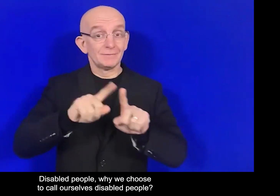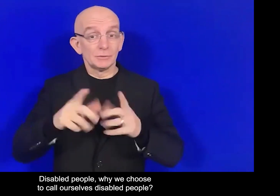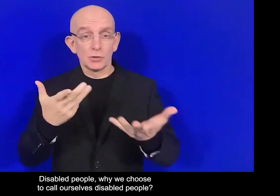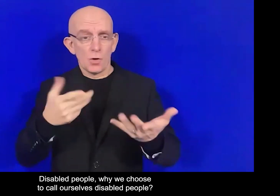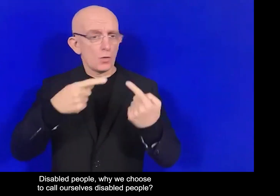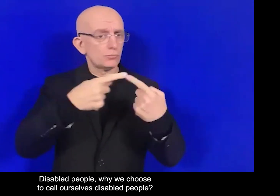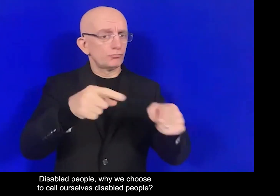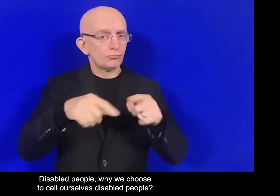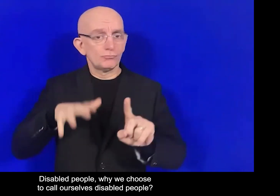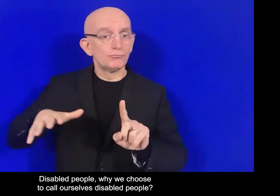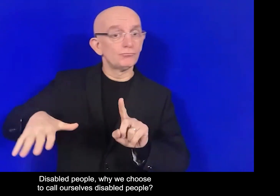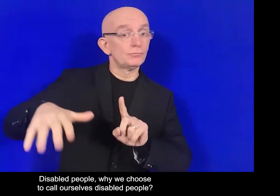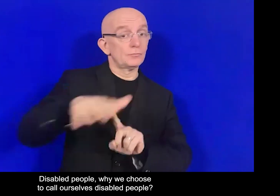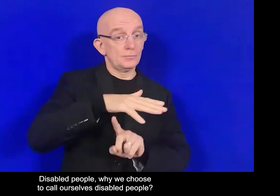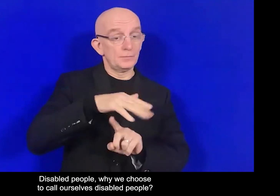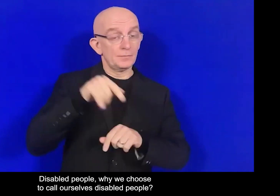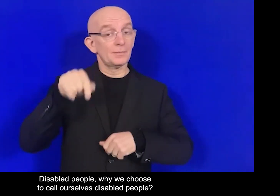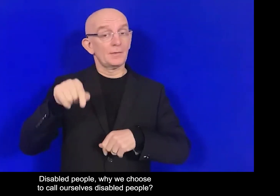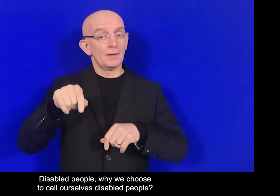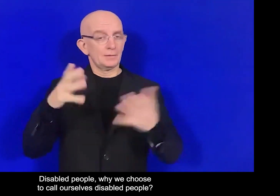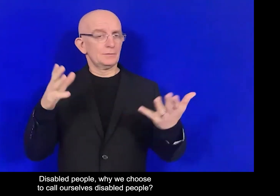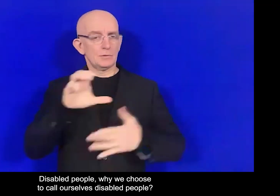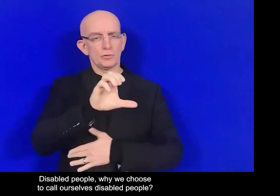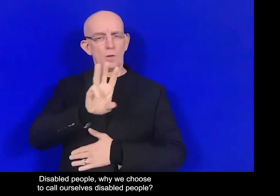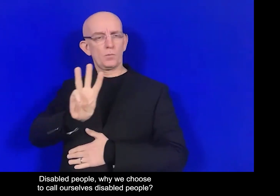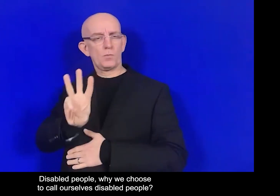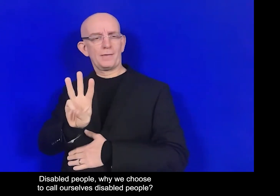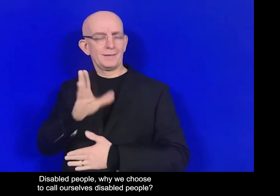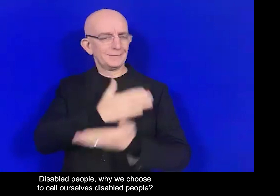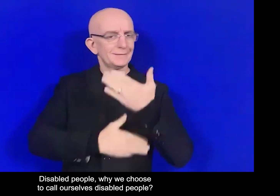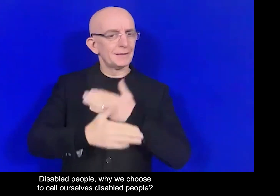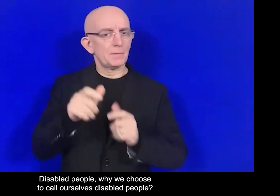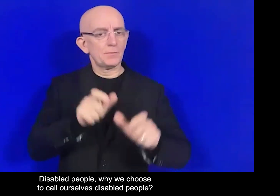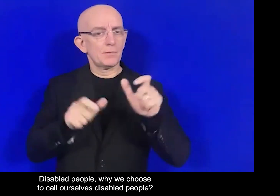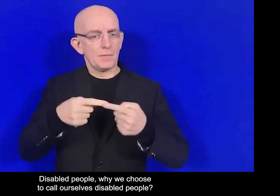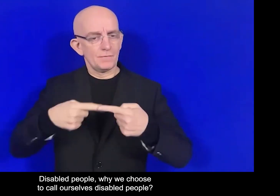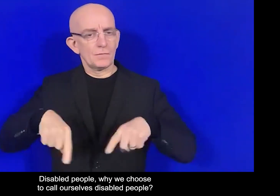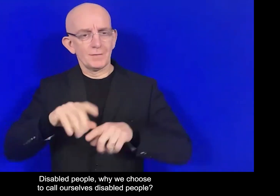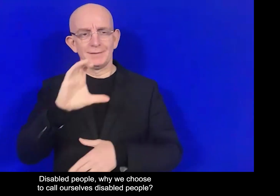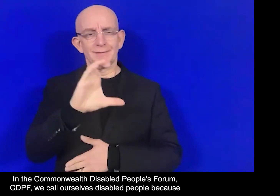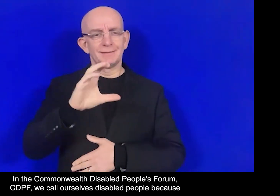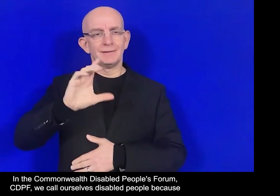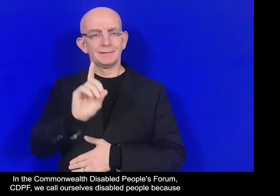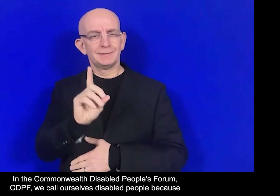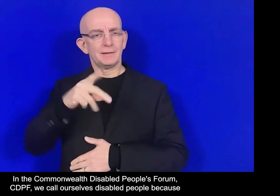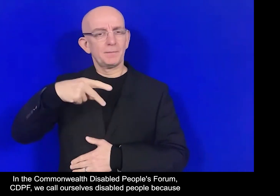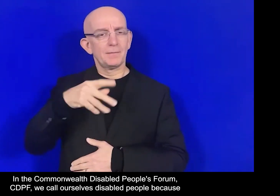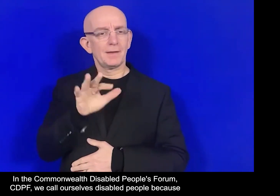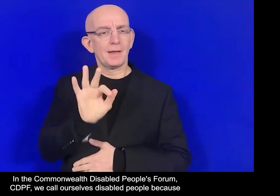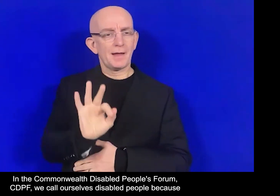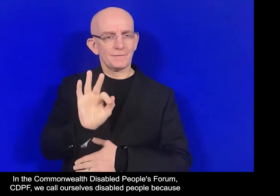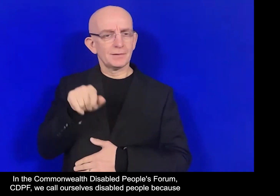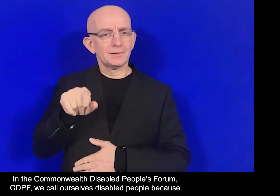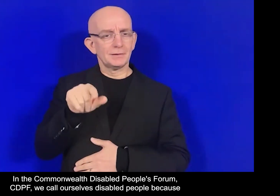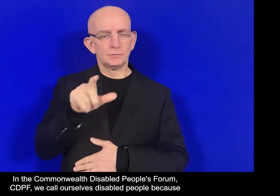people. Why we still choose to call ourselves disabled people? In the Commonwealth